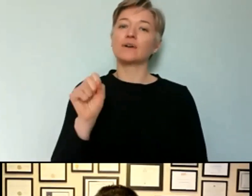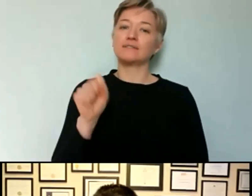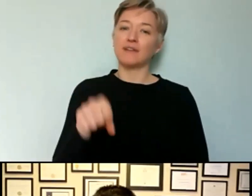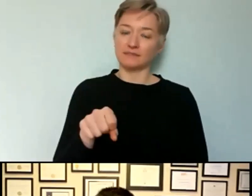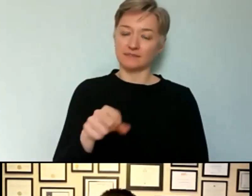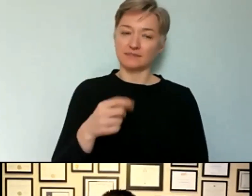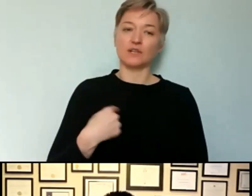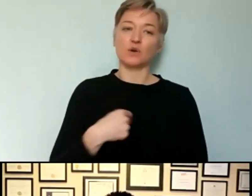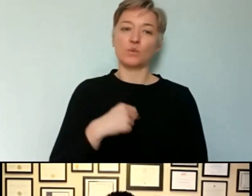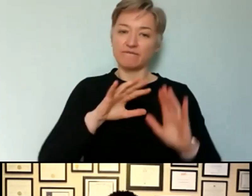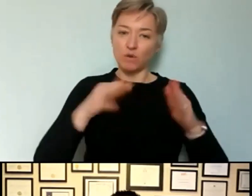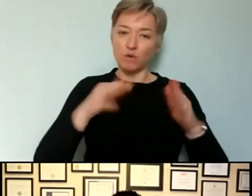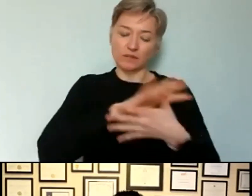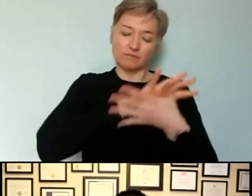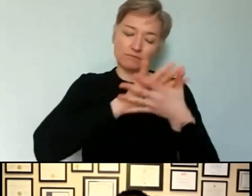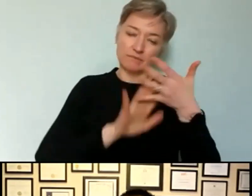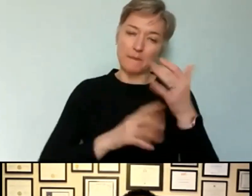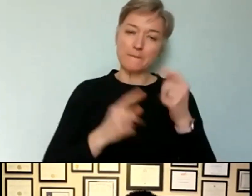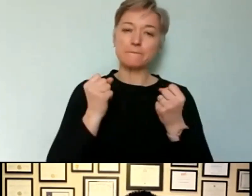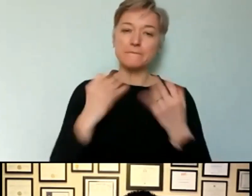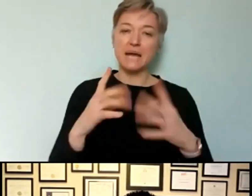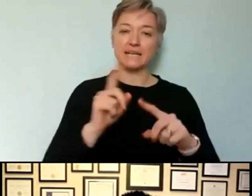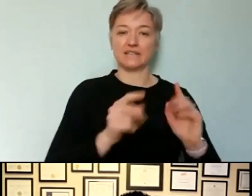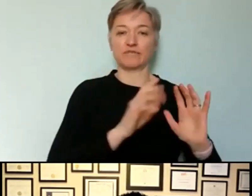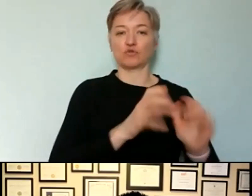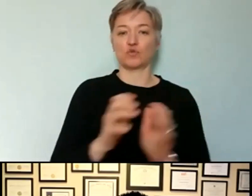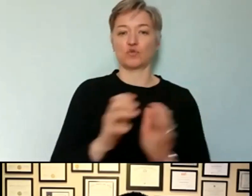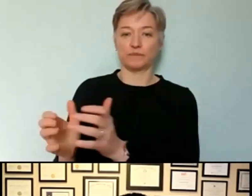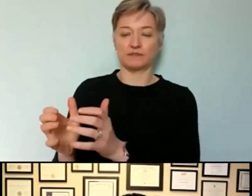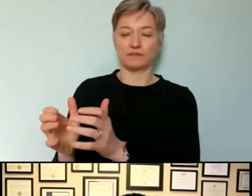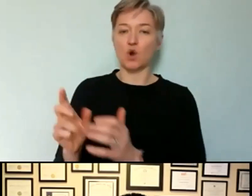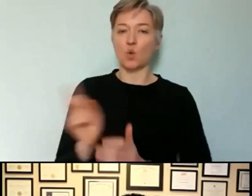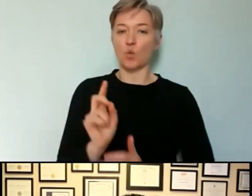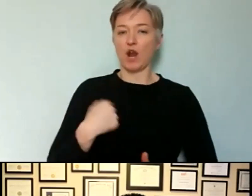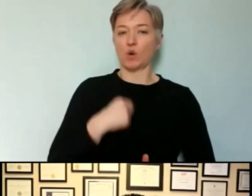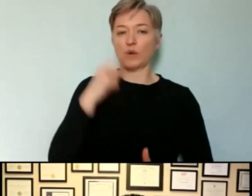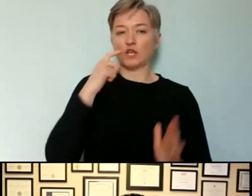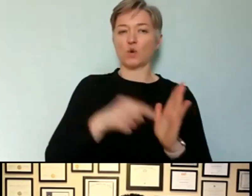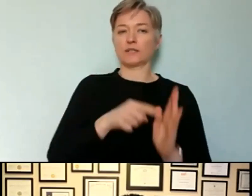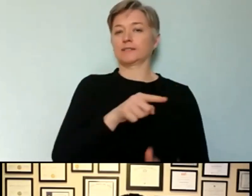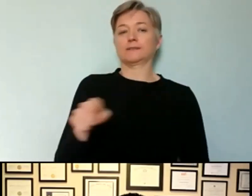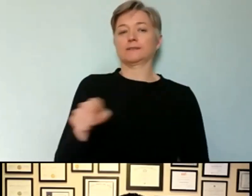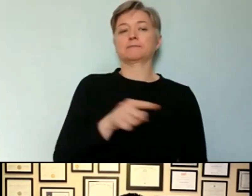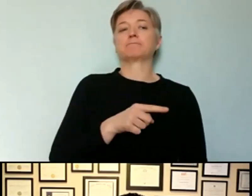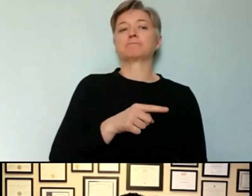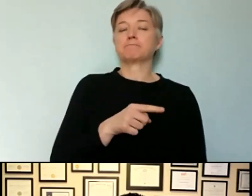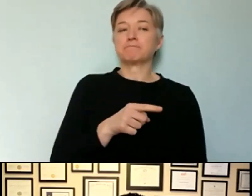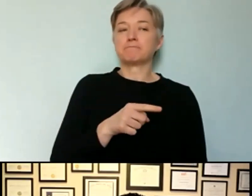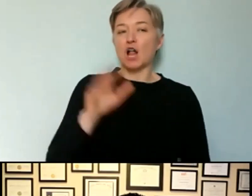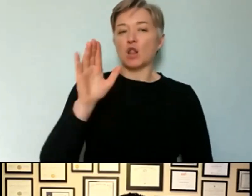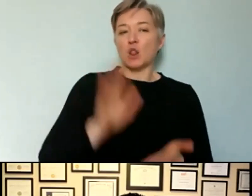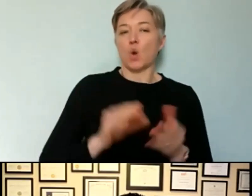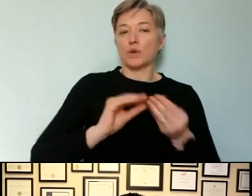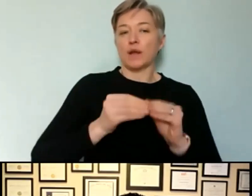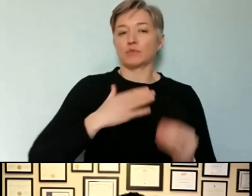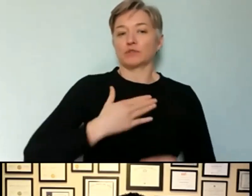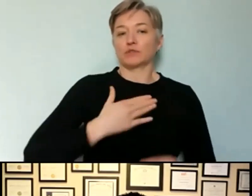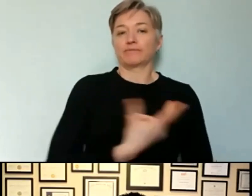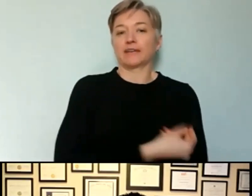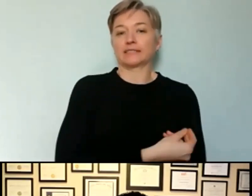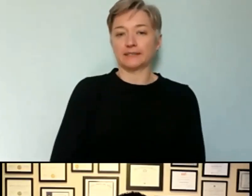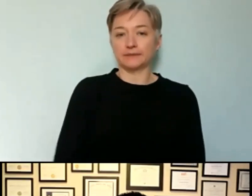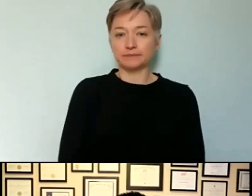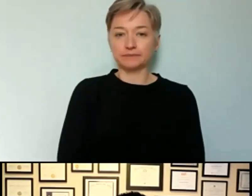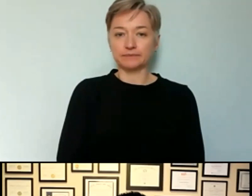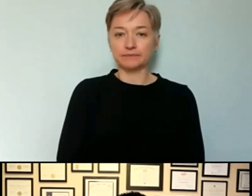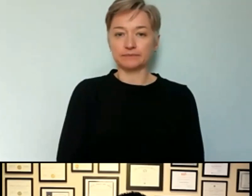on all those groups that we're seeing that are not responding, and we're not getting the numbers that we hope to get.